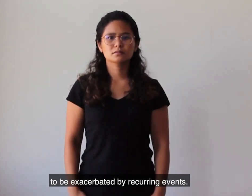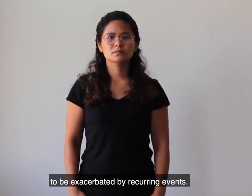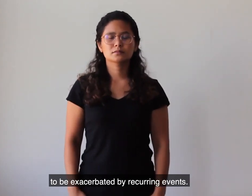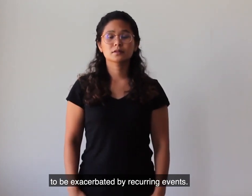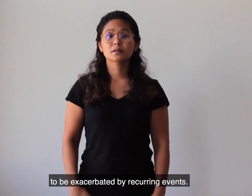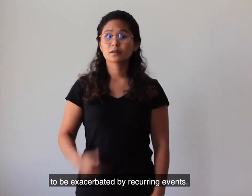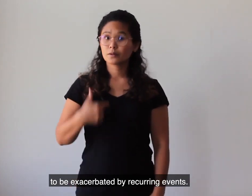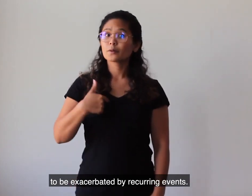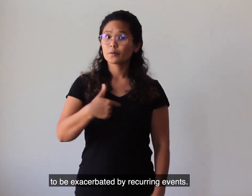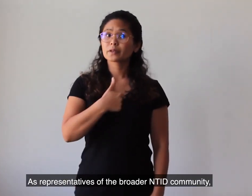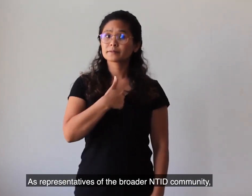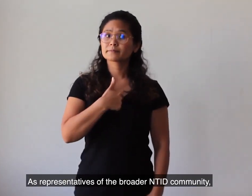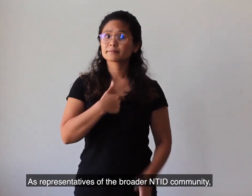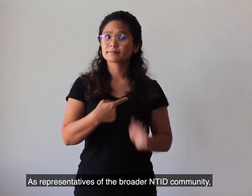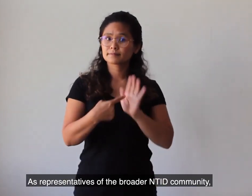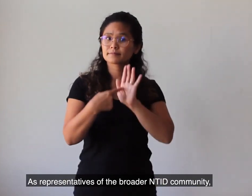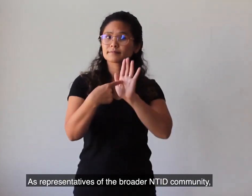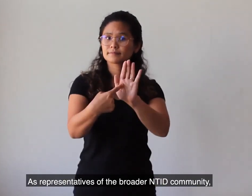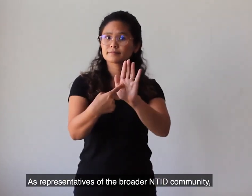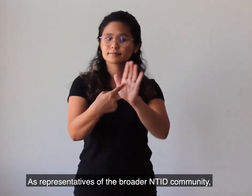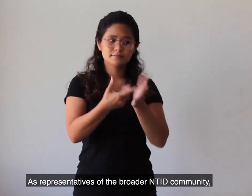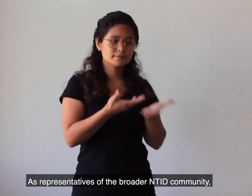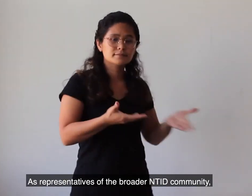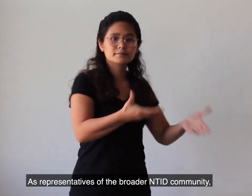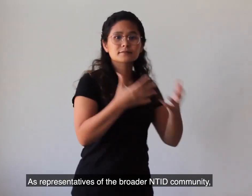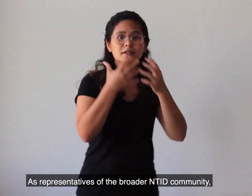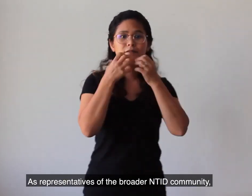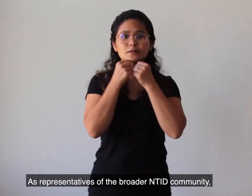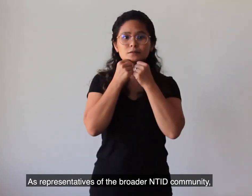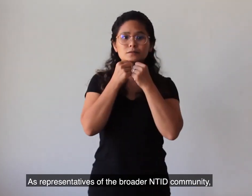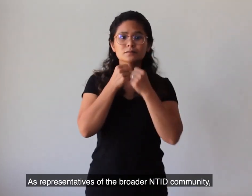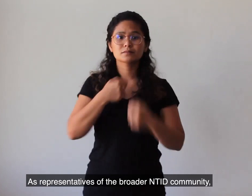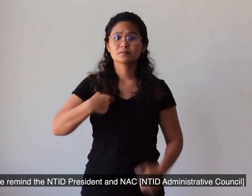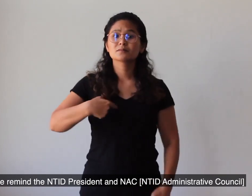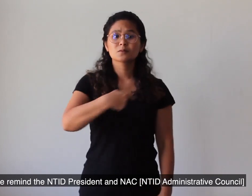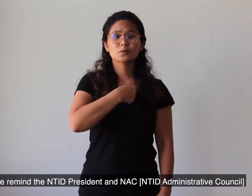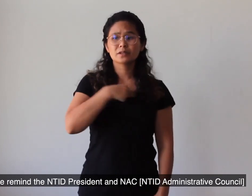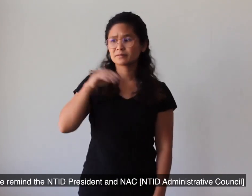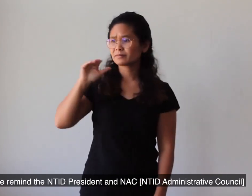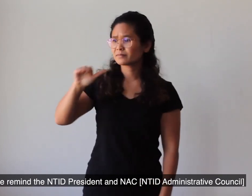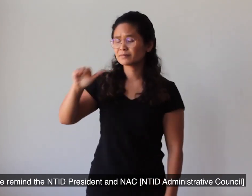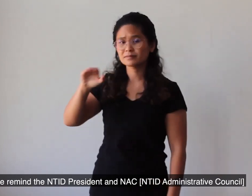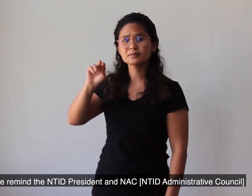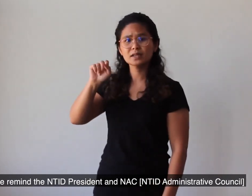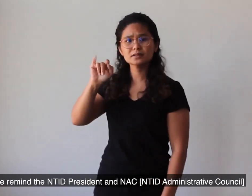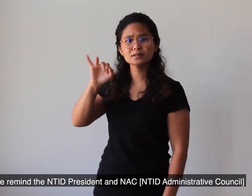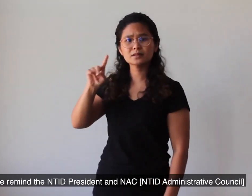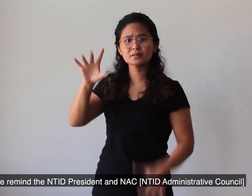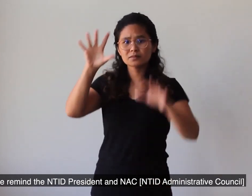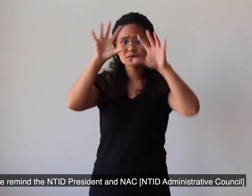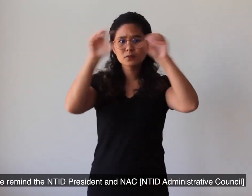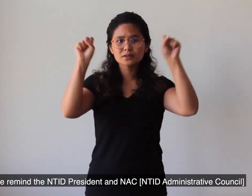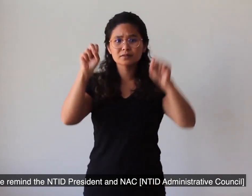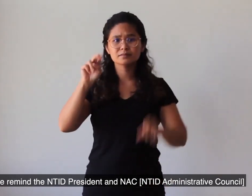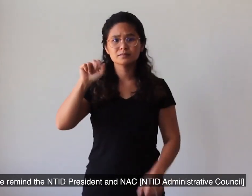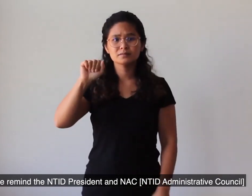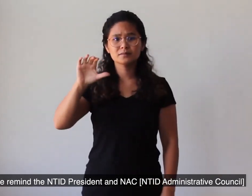As representatives of the broader NTID community, we remind the NTID president and